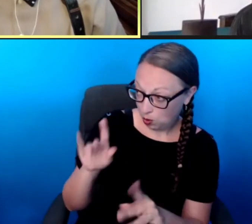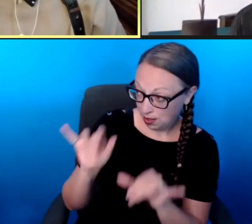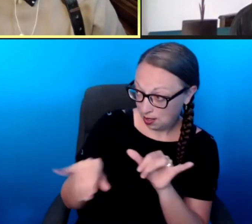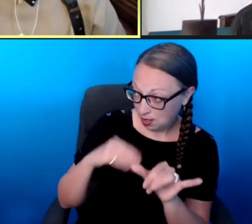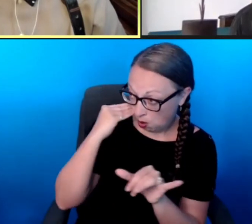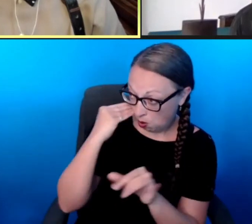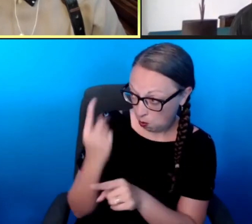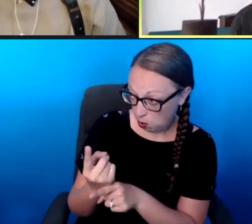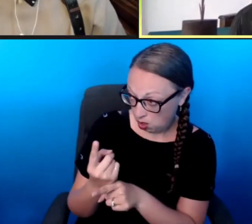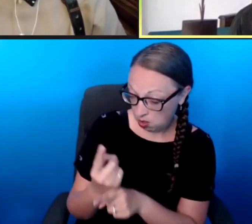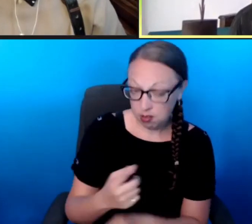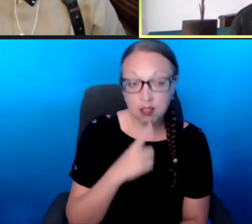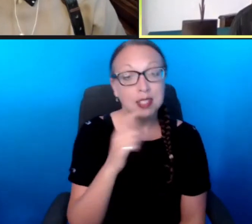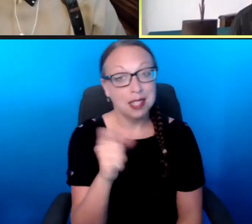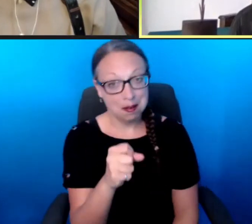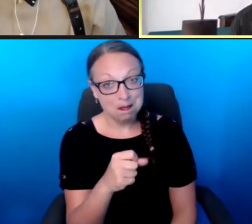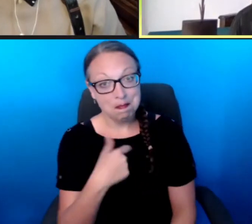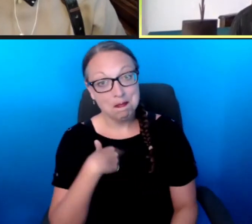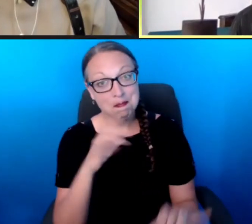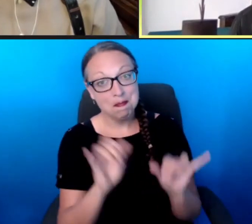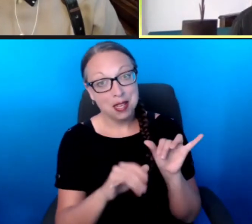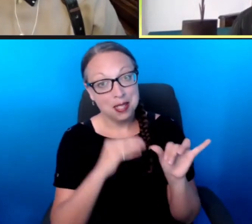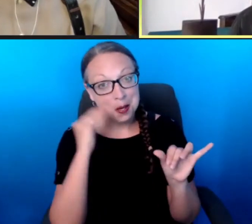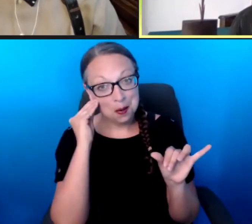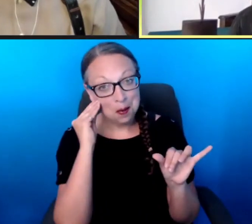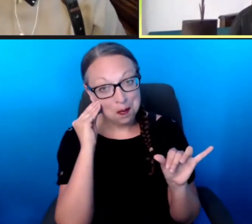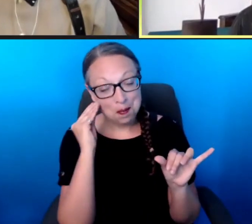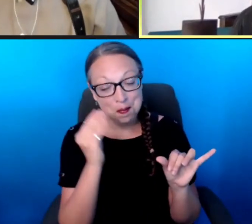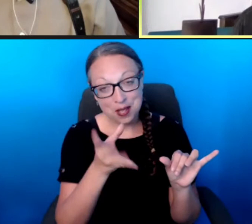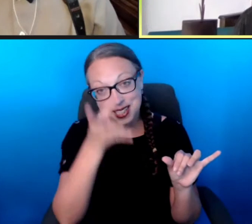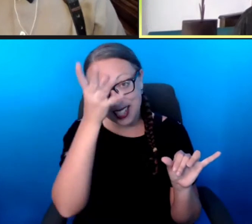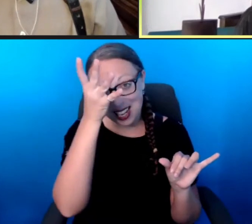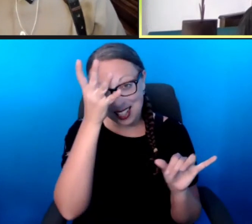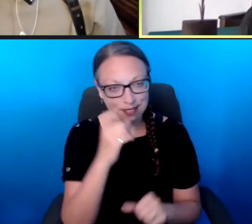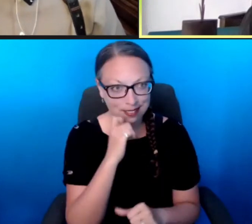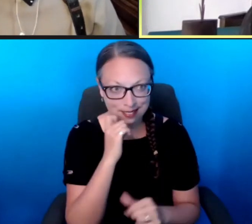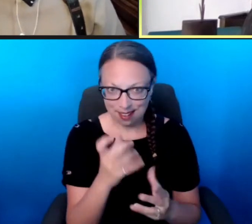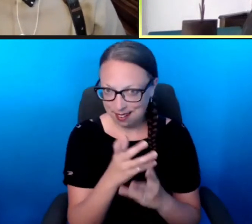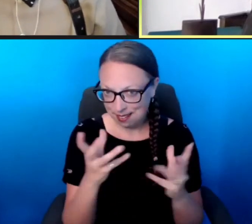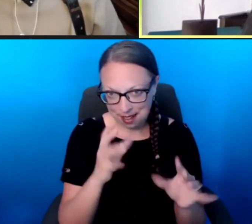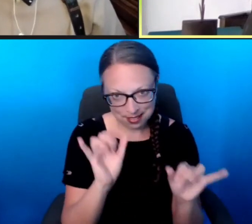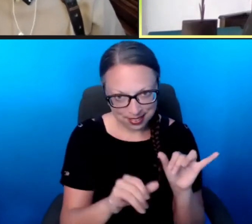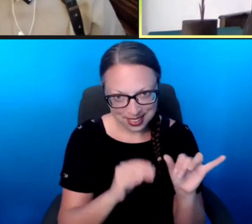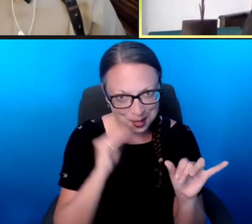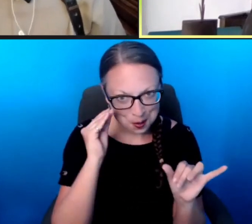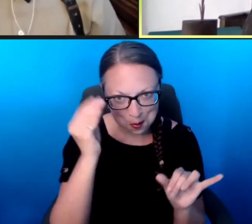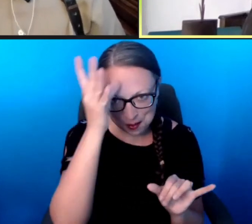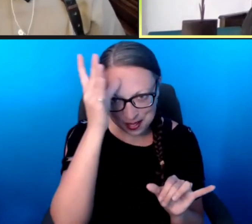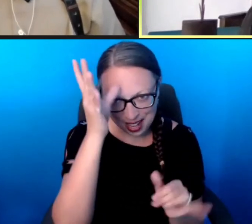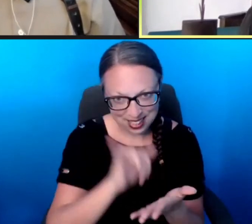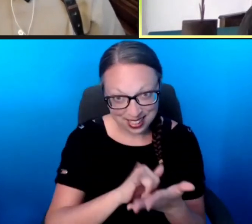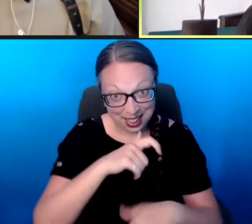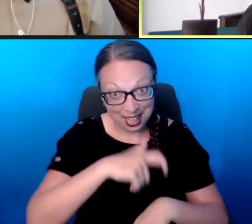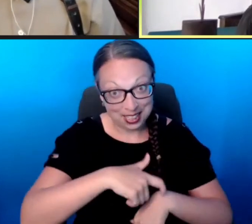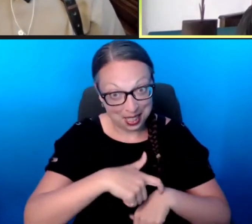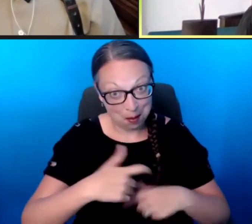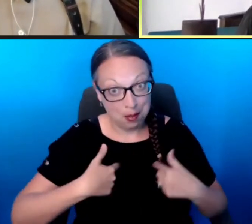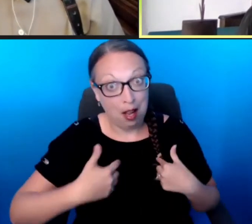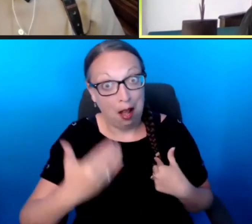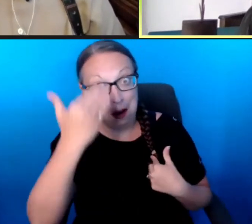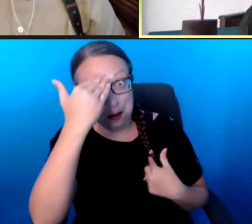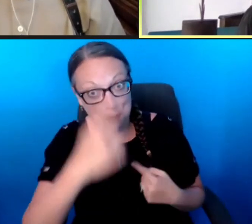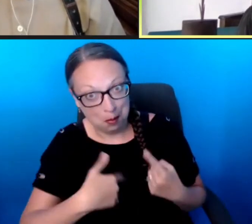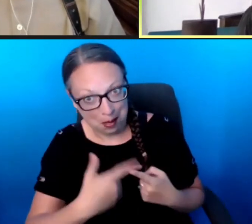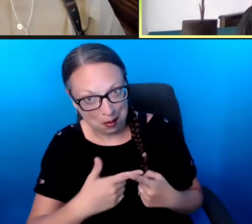that correct? That's correct. I was the stay-at-home dad. There weren't too many stay-at-home dads that I knew, so